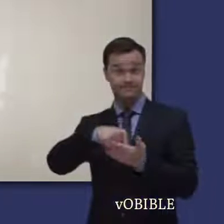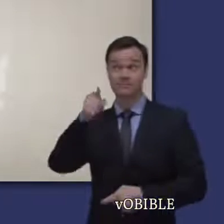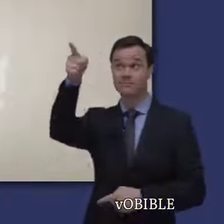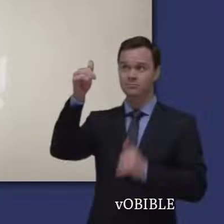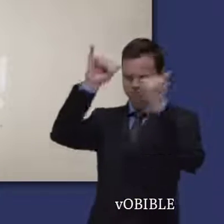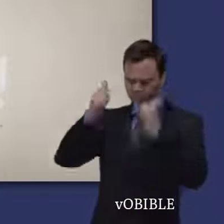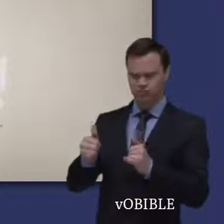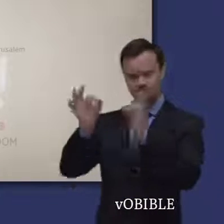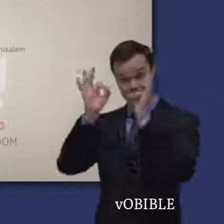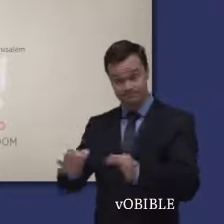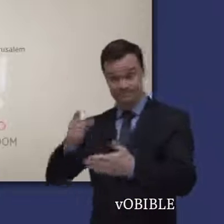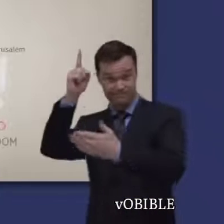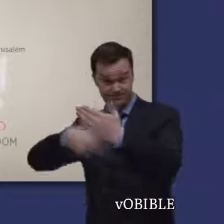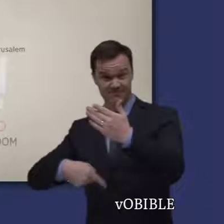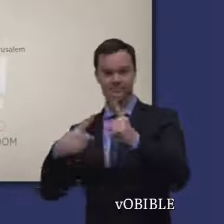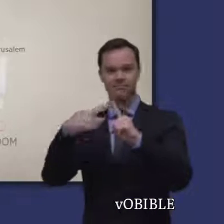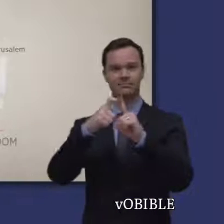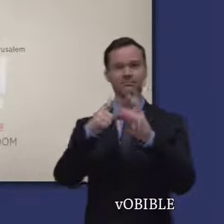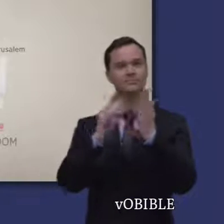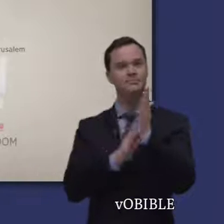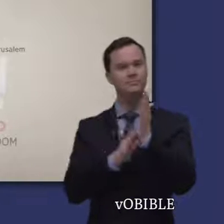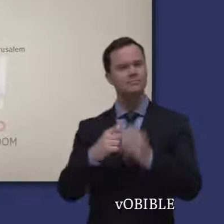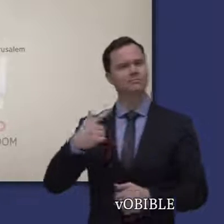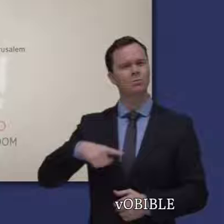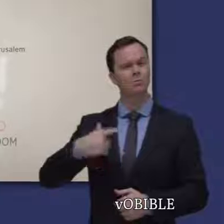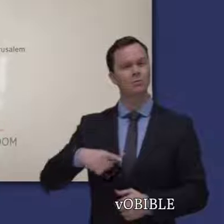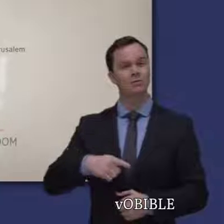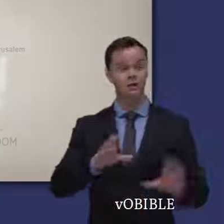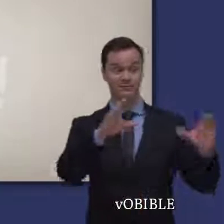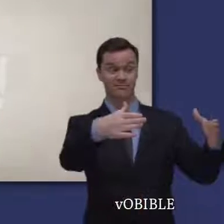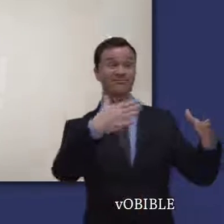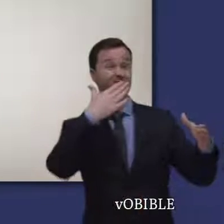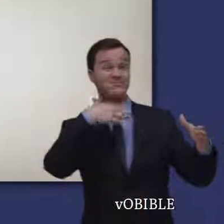Obadiah conveys a judgment message against the nation of Edom.